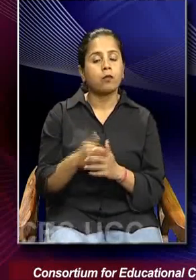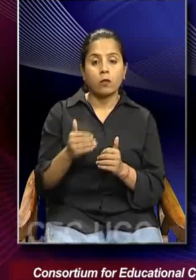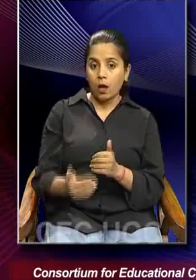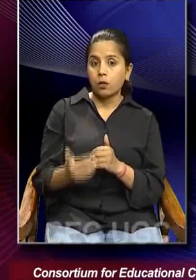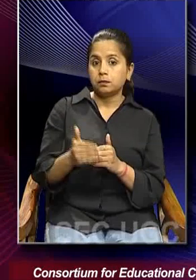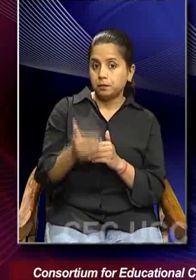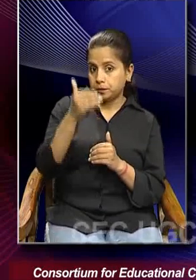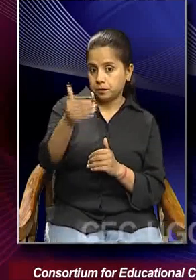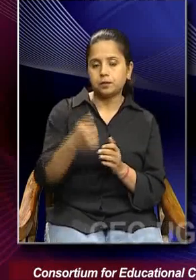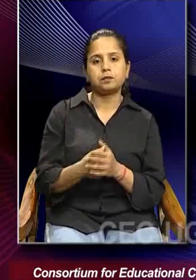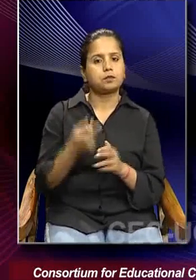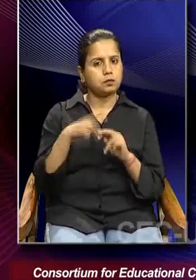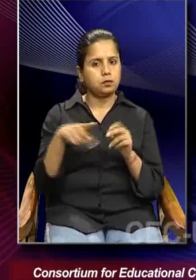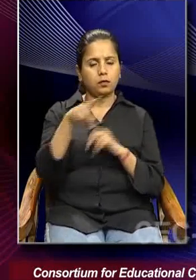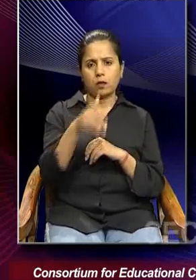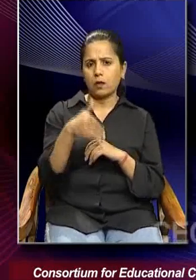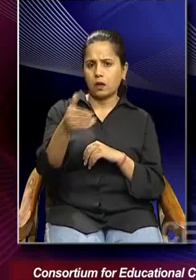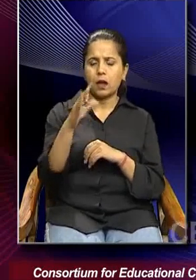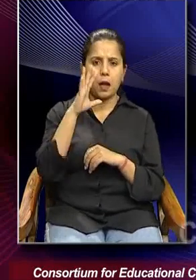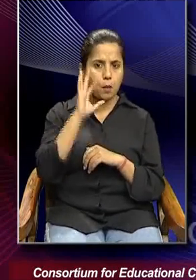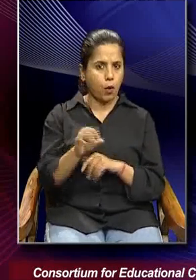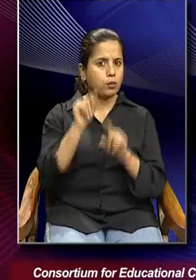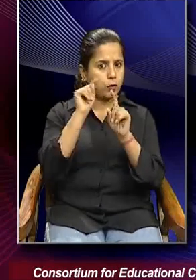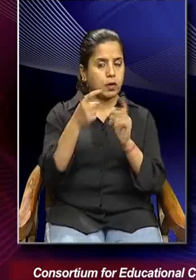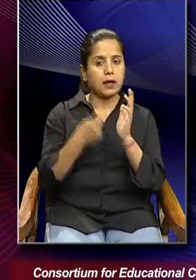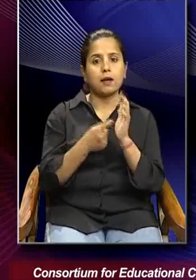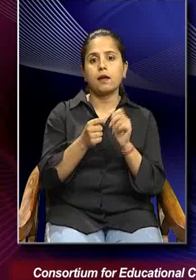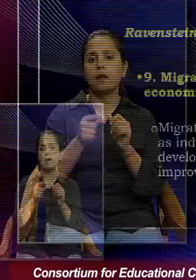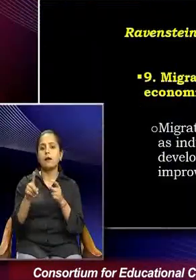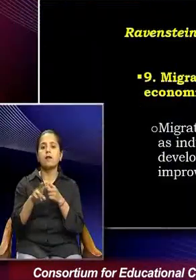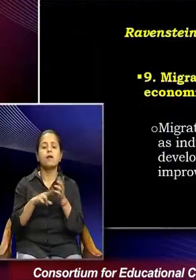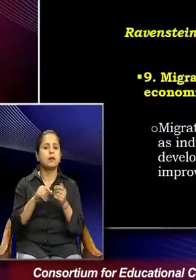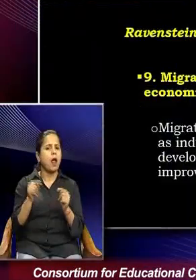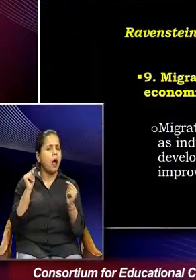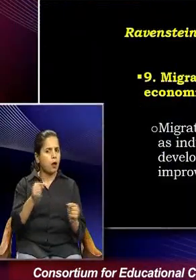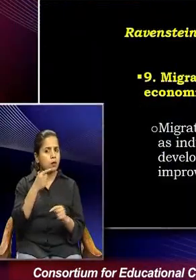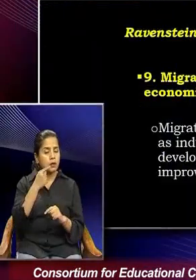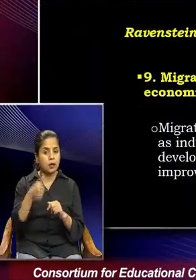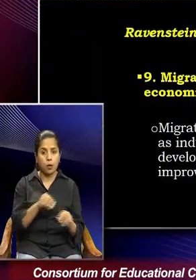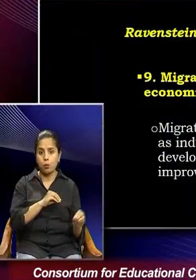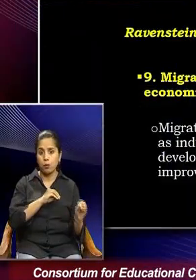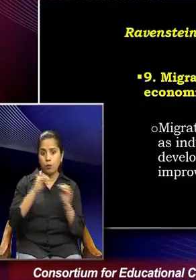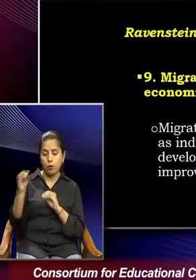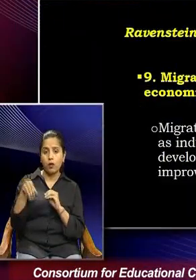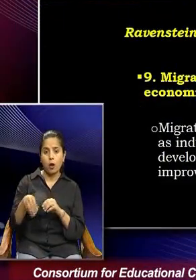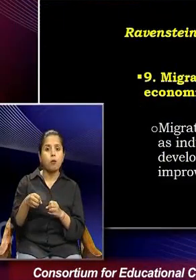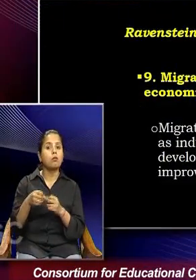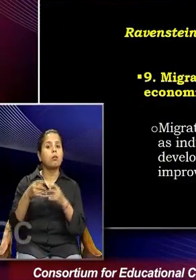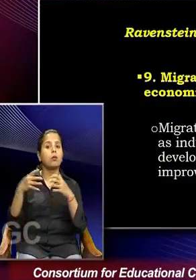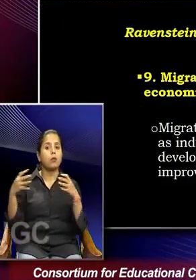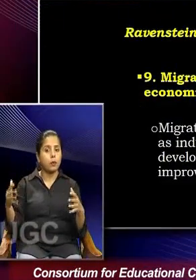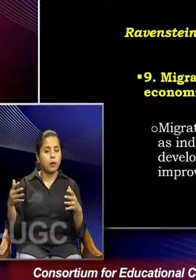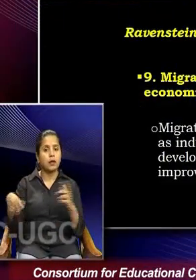Furthermore, if you look at the next important postulate by Revenstein, he argues that migration increases